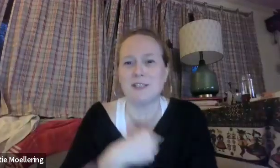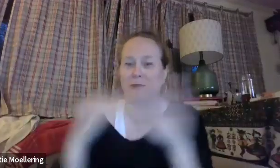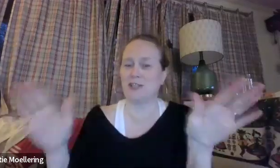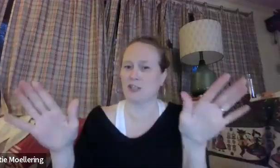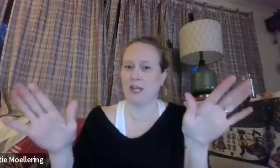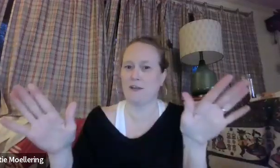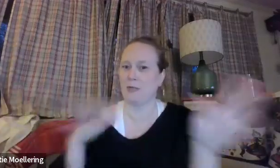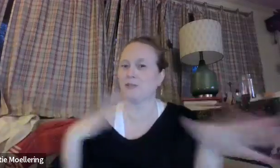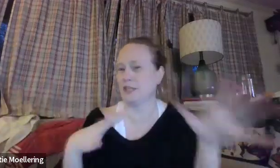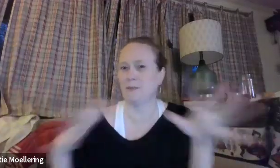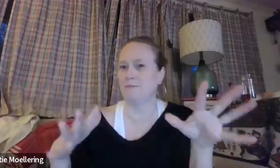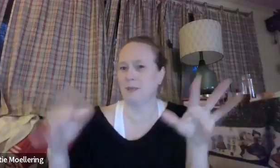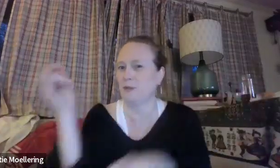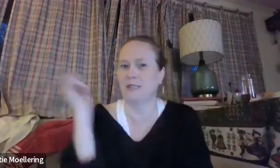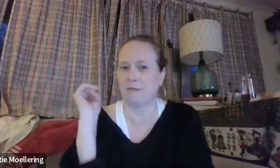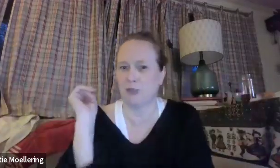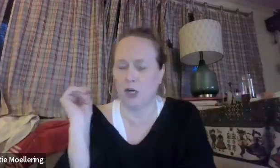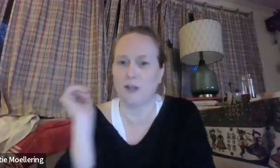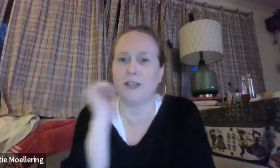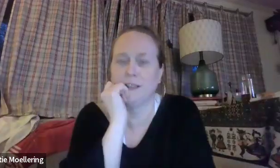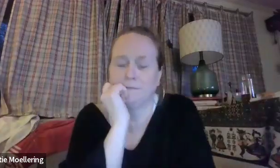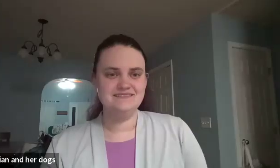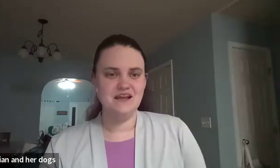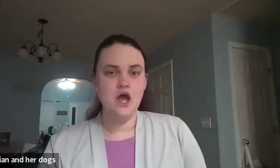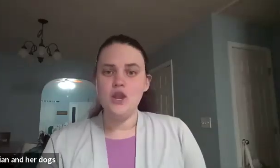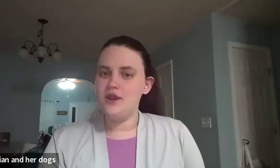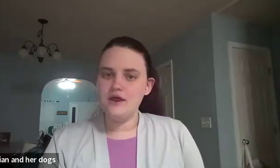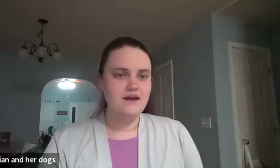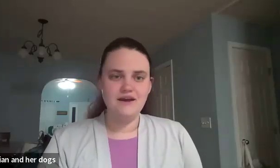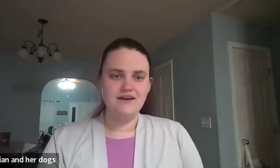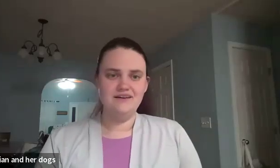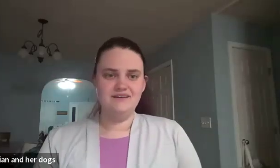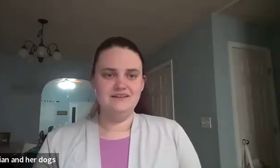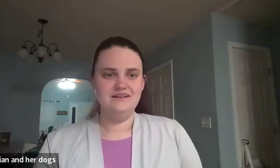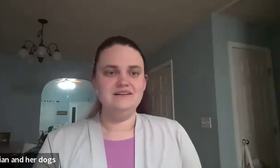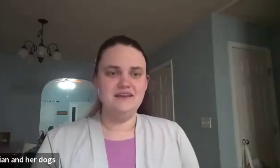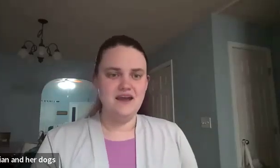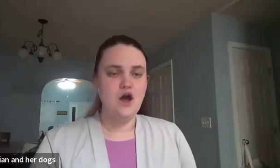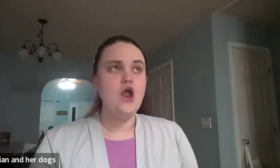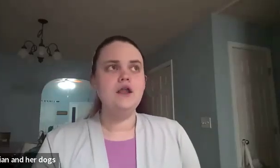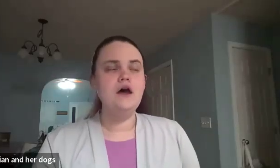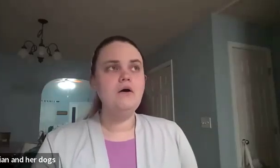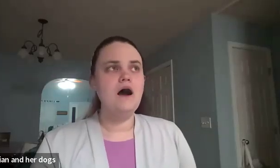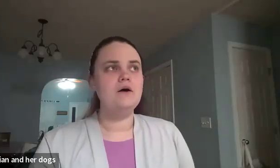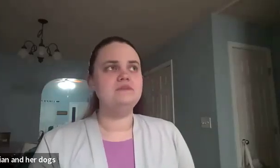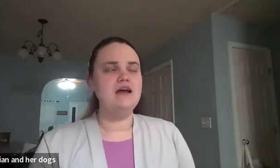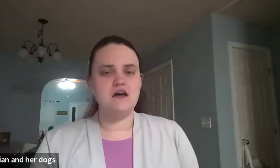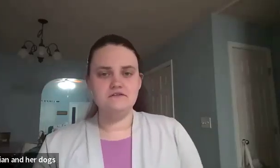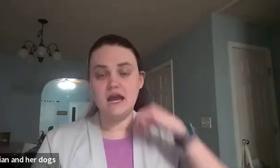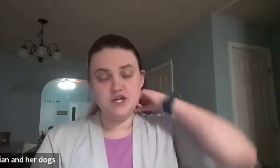make sure, like, we understand I'm doing the sign for dog and Mhm. not like a number or something. Yeah. No, I